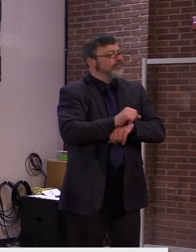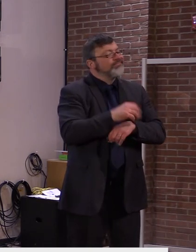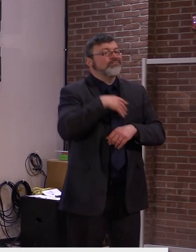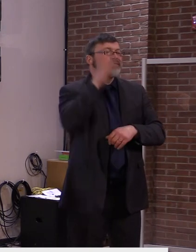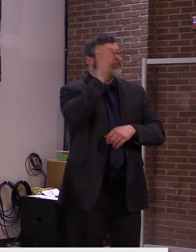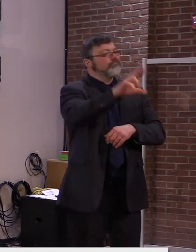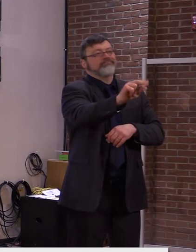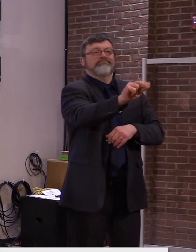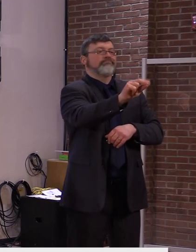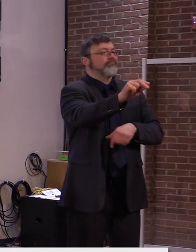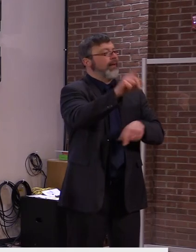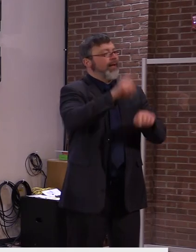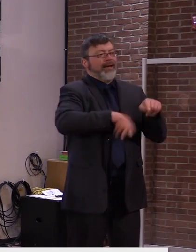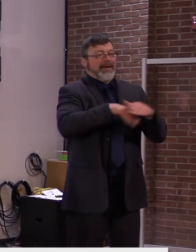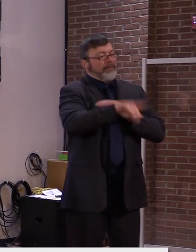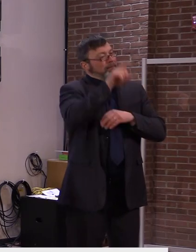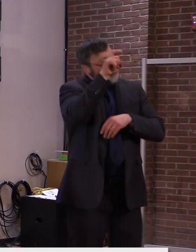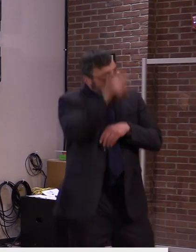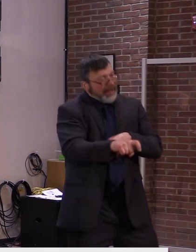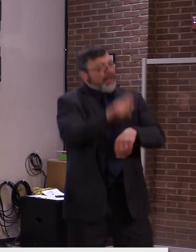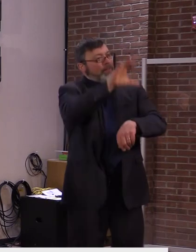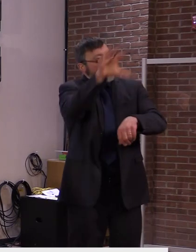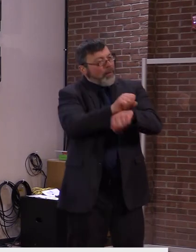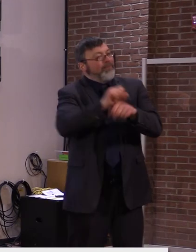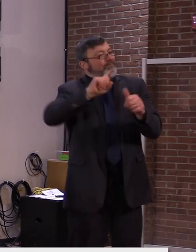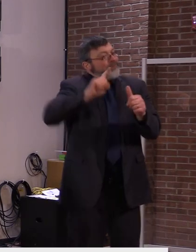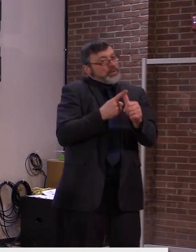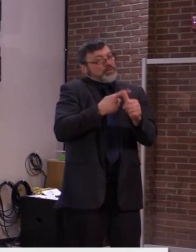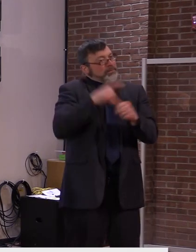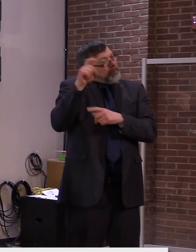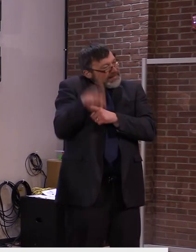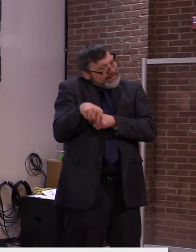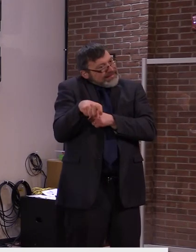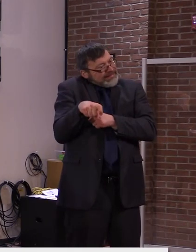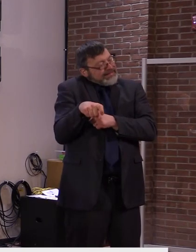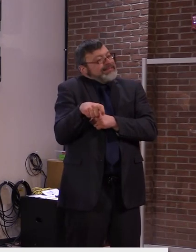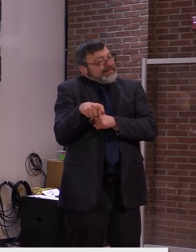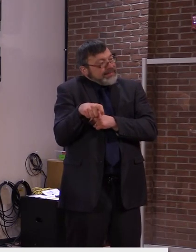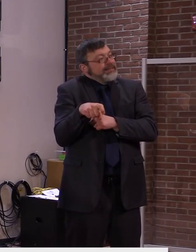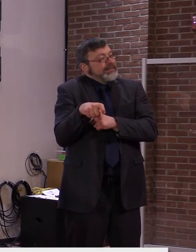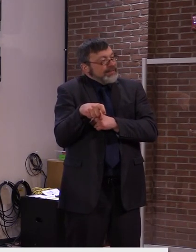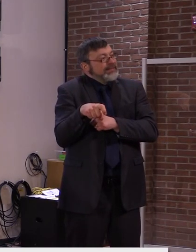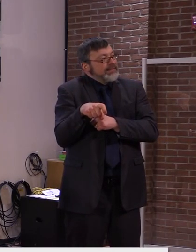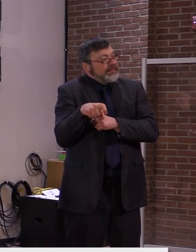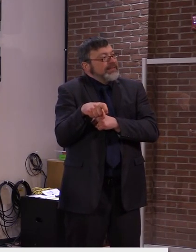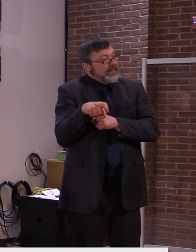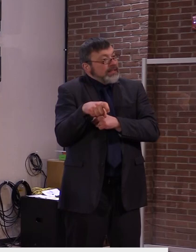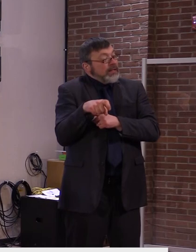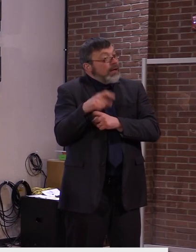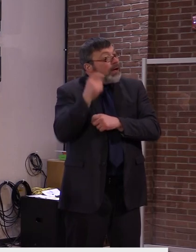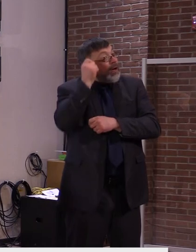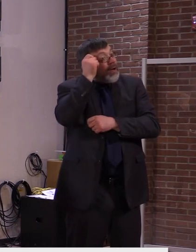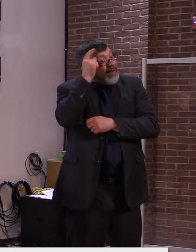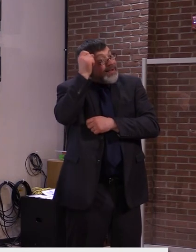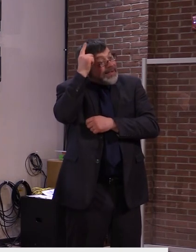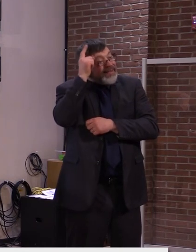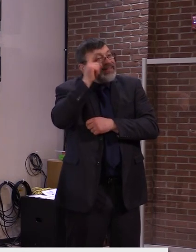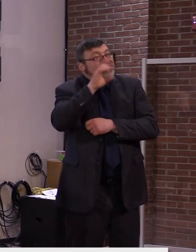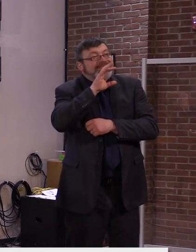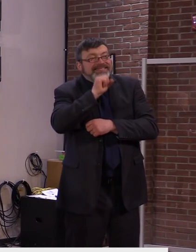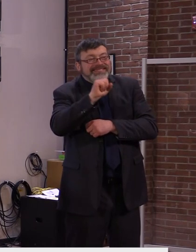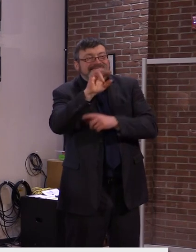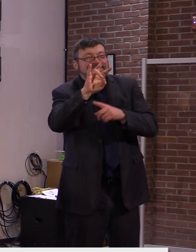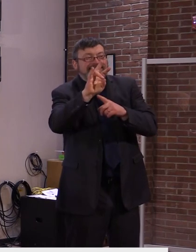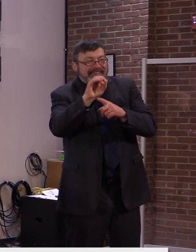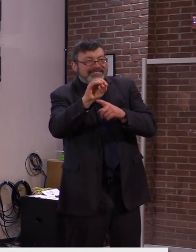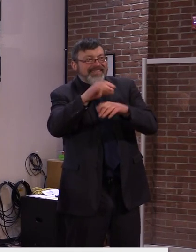As I mentioned on Tuesday, Walgreens will participate in the federal pharmacy program and will receive vaccine distribution